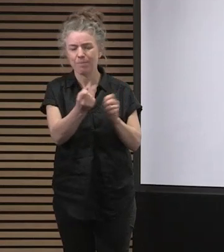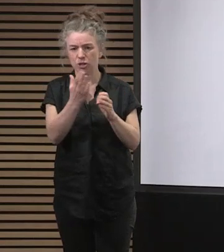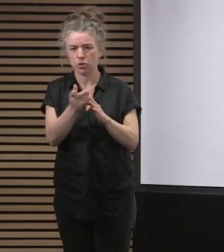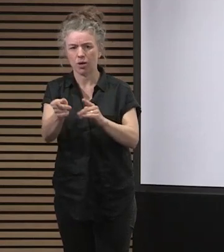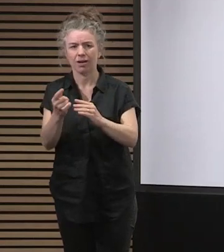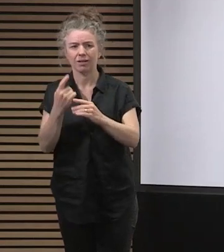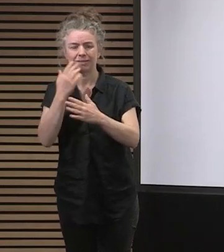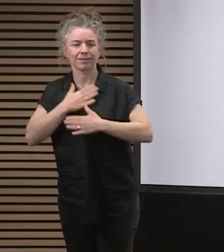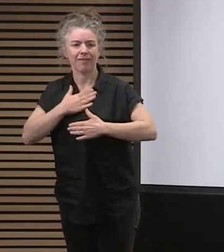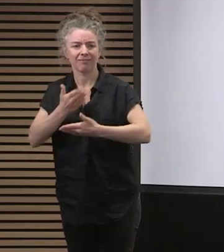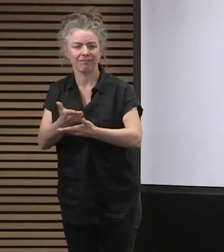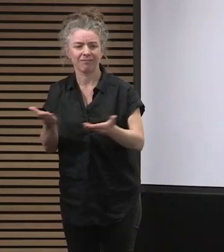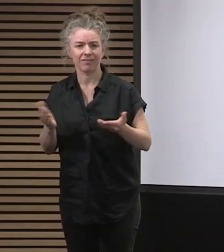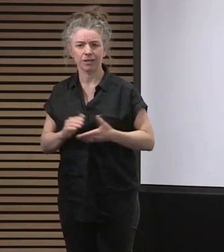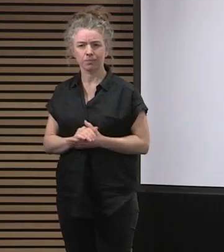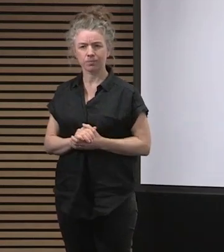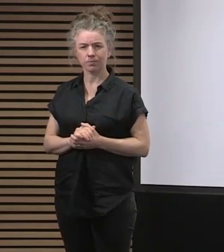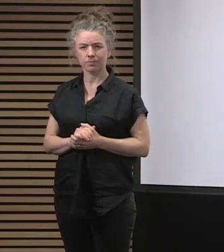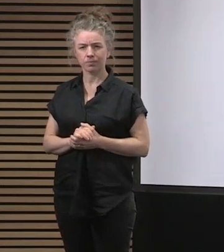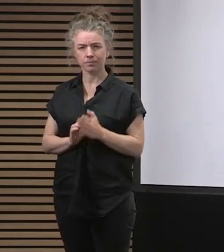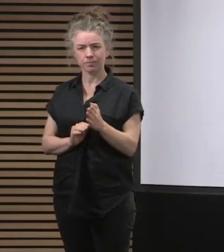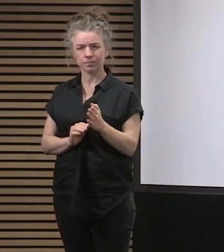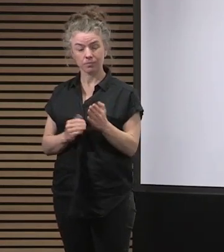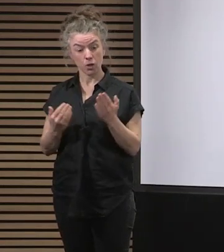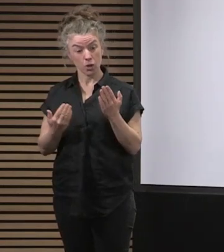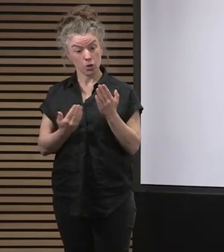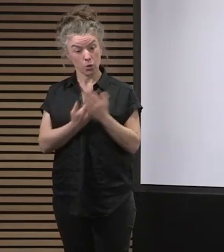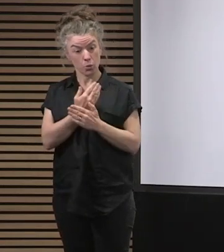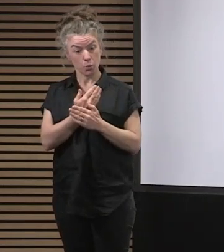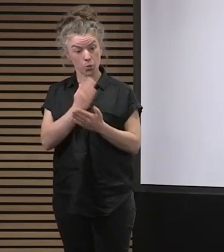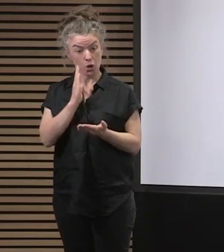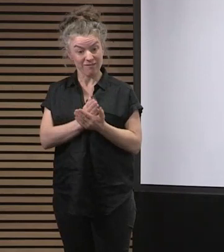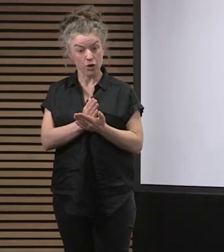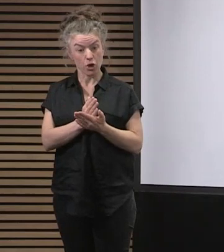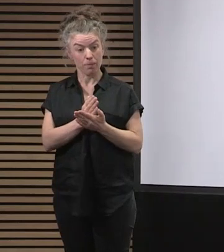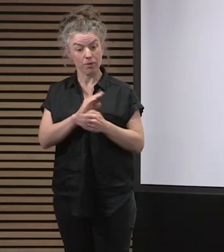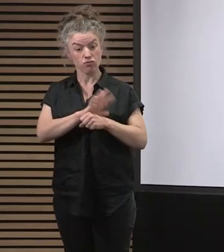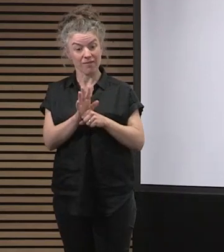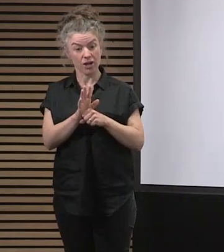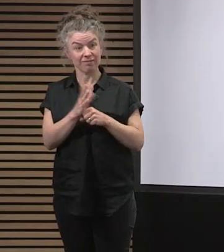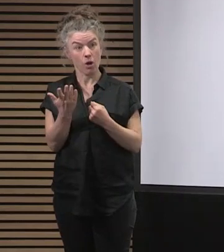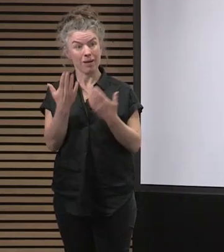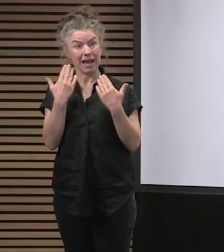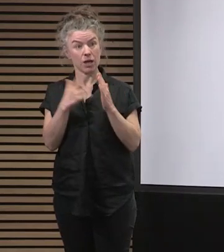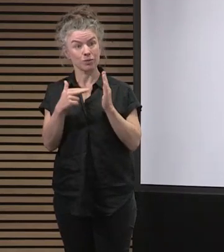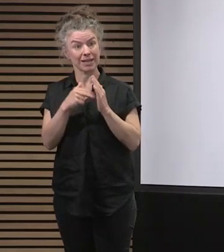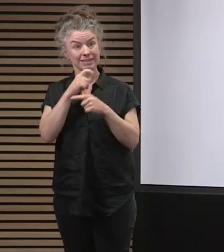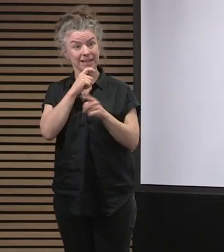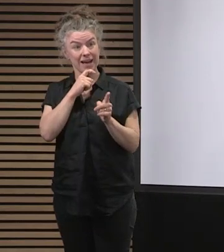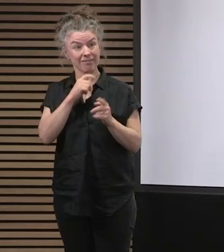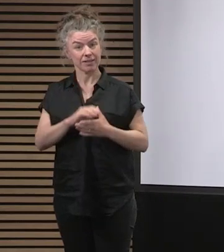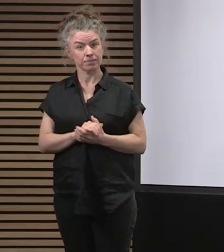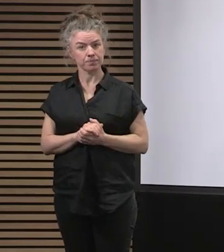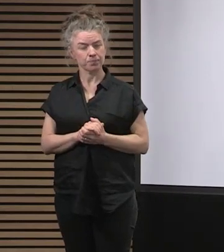Are there any new cases involving Air New Zealand staff? Not that I've been told of, no. Why are Air New Zealand staff not being put into